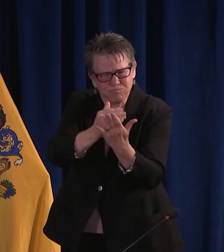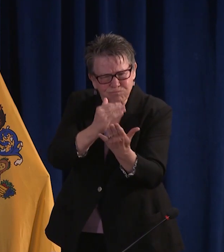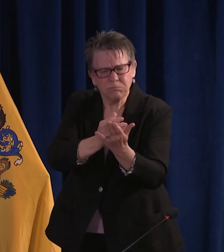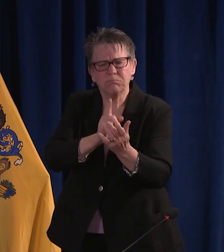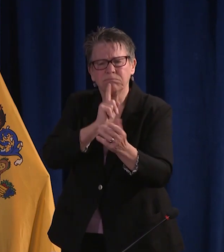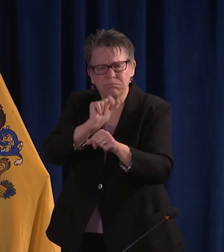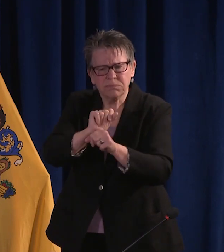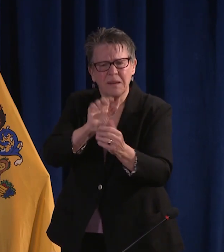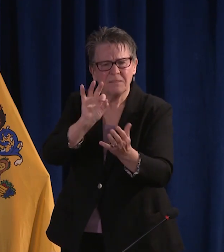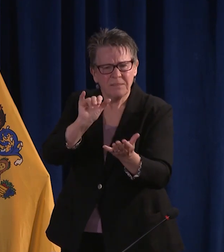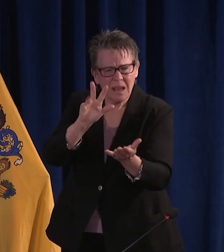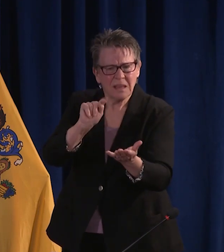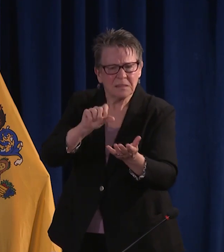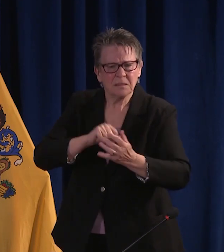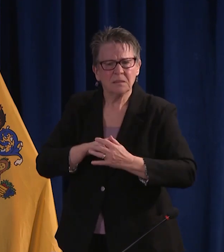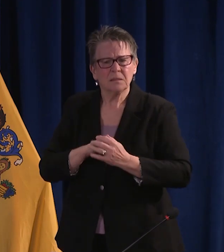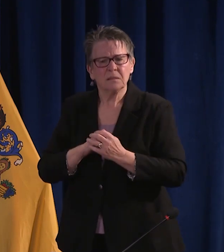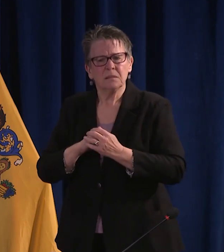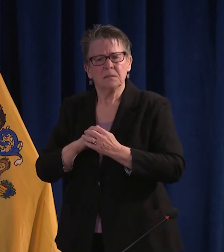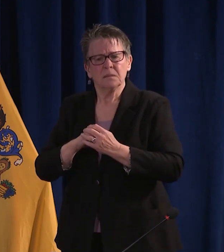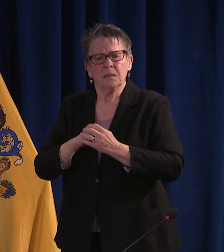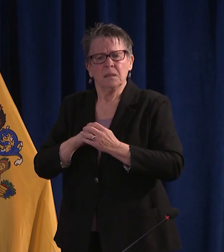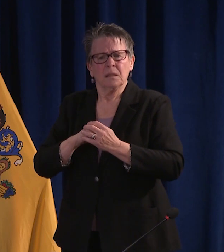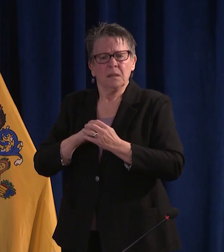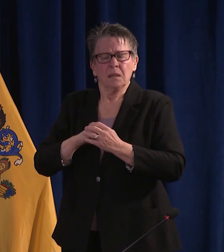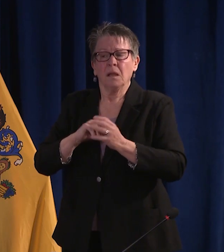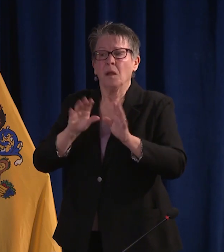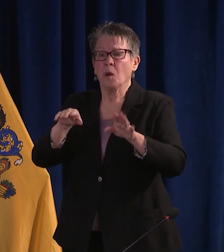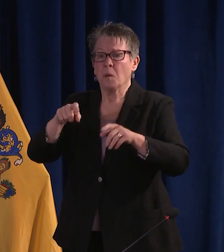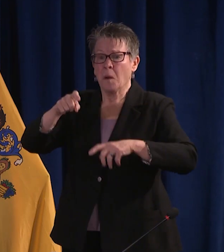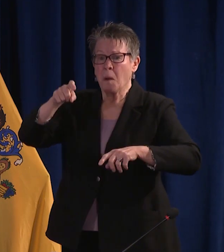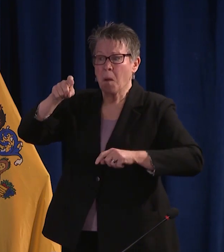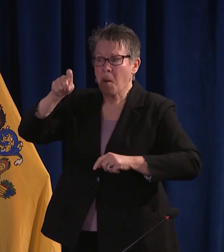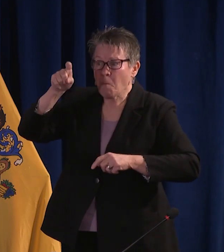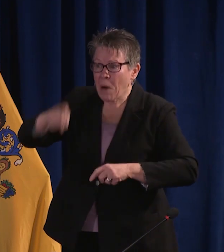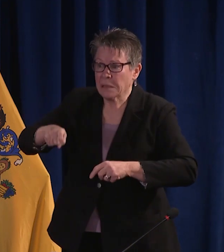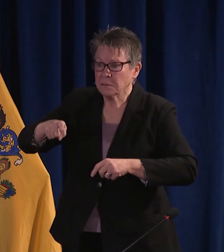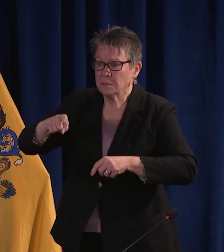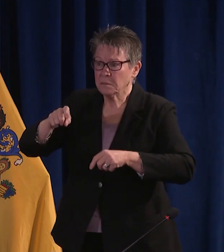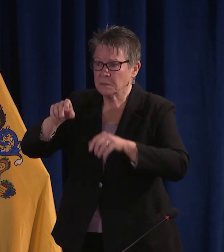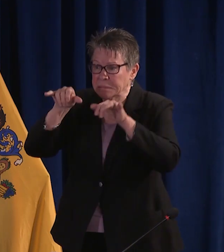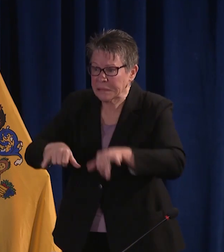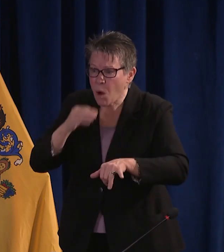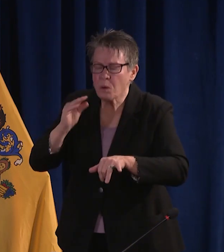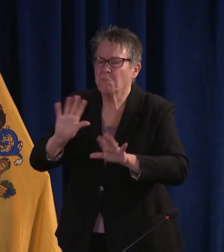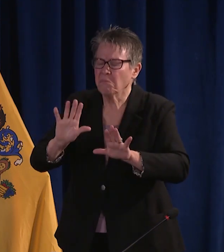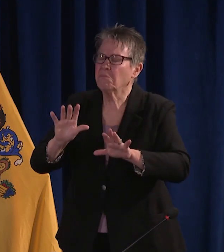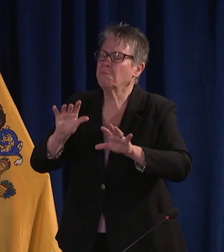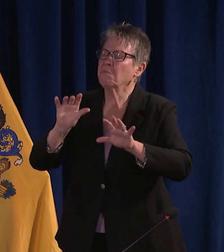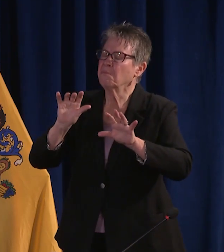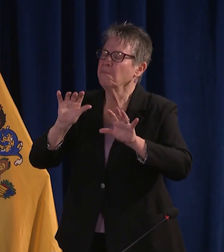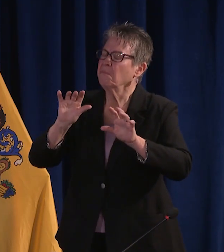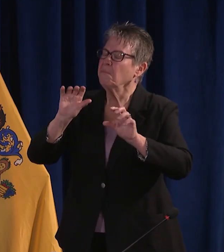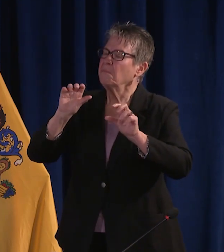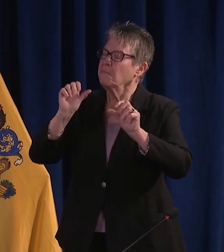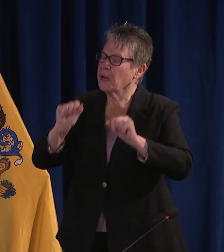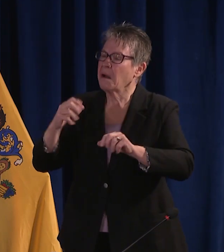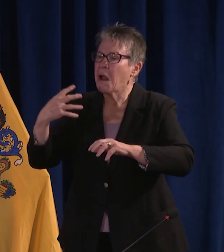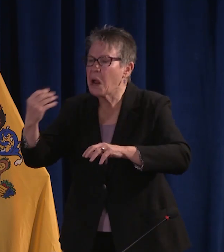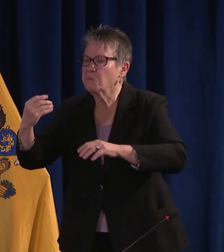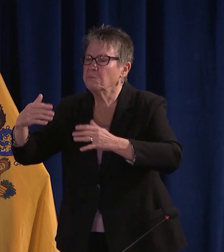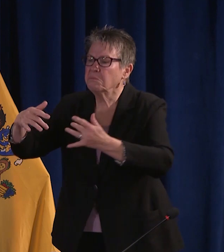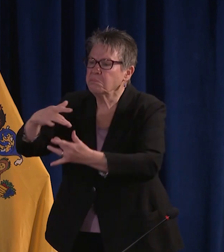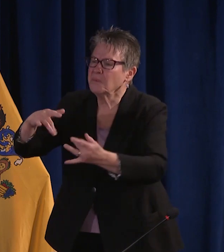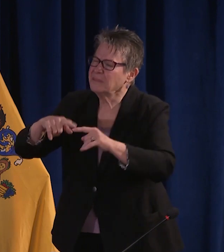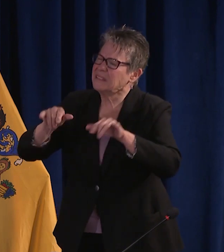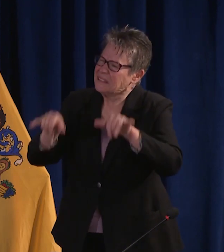Earlier today, and I've been speaking regularly with fellow governors and spoke to Governor Cuomo this morning along with Mayor